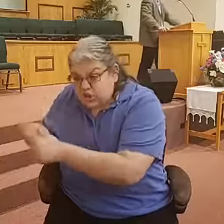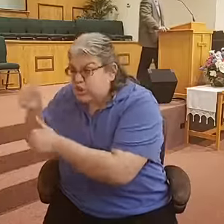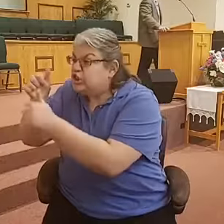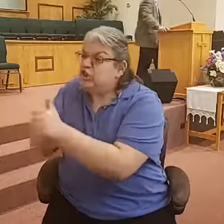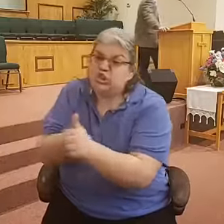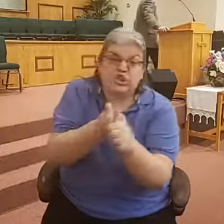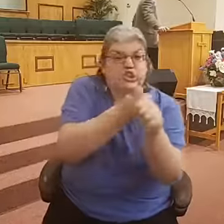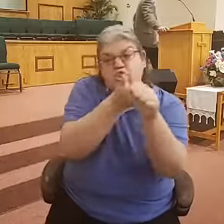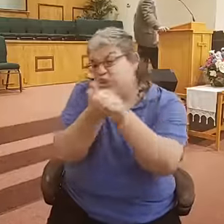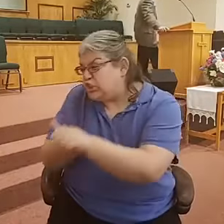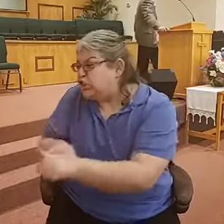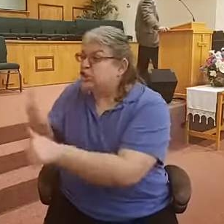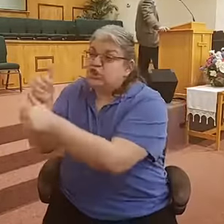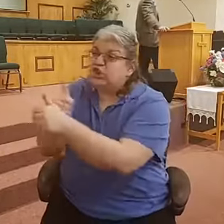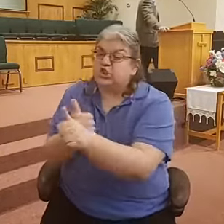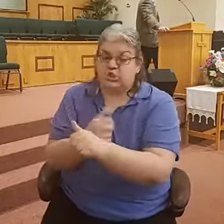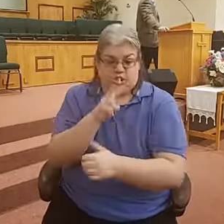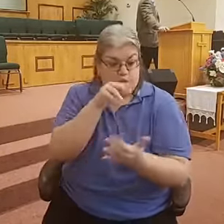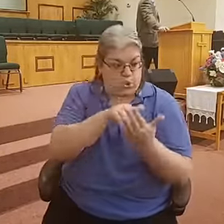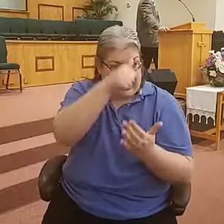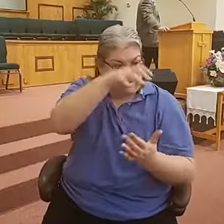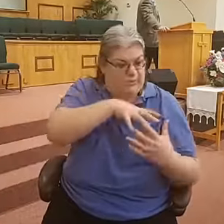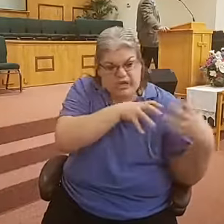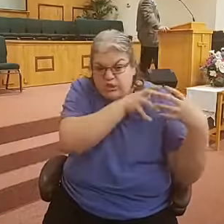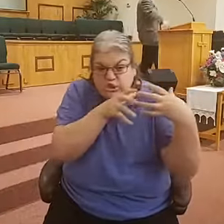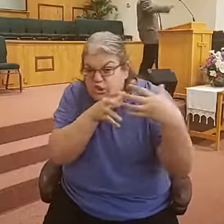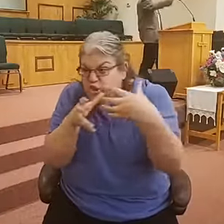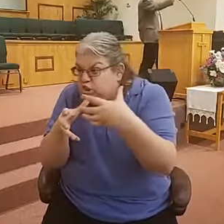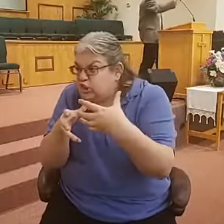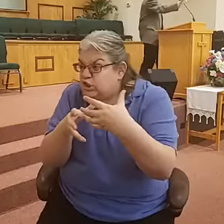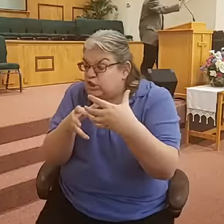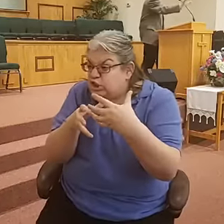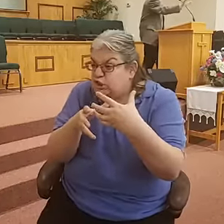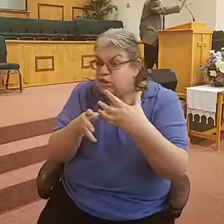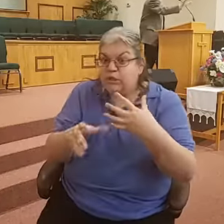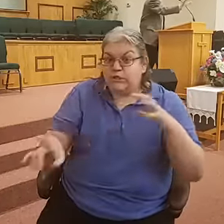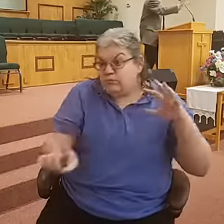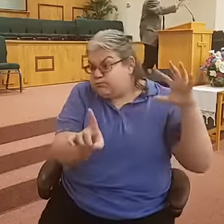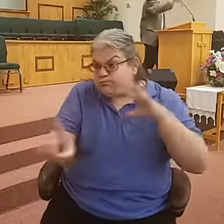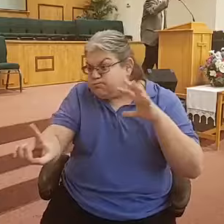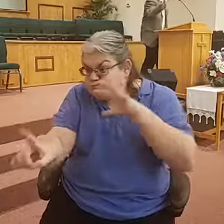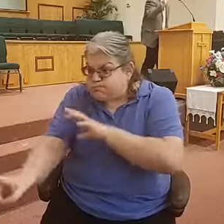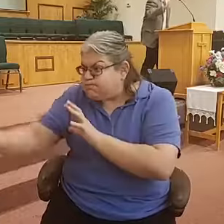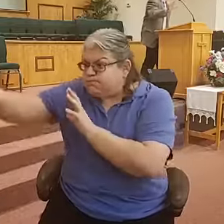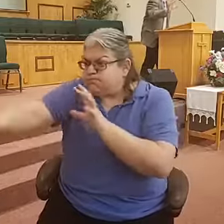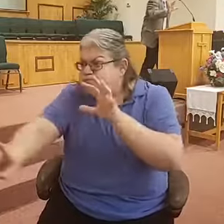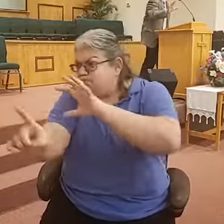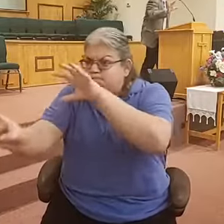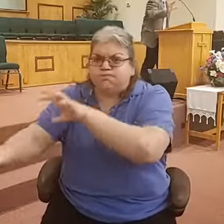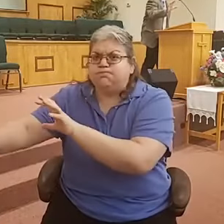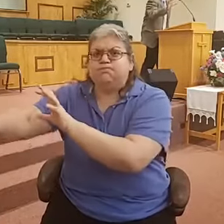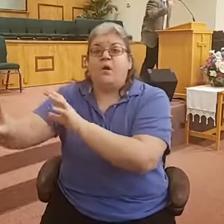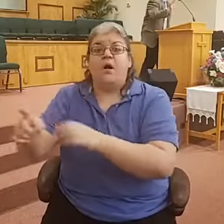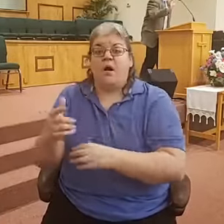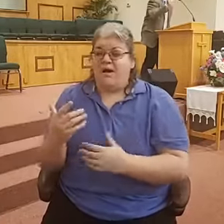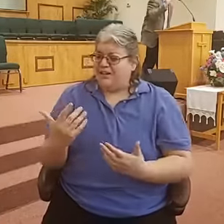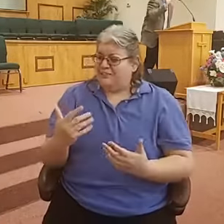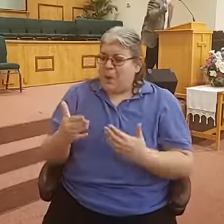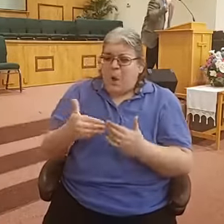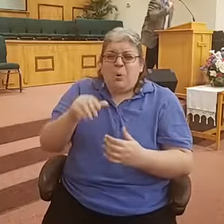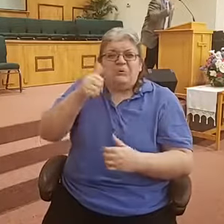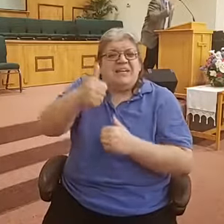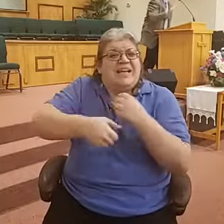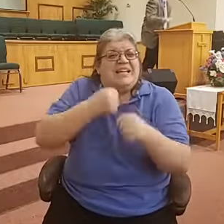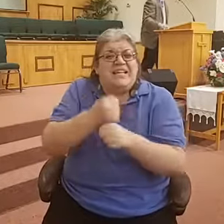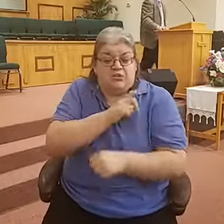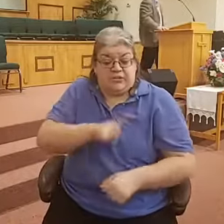him down with some 2,000 men. And for nearly 10 years, ladies and gentlemen, for nearly 10 years, David is